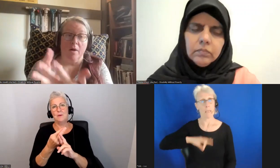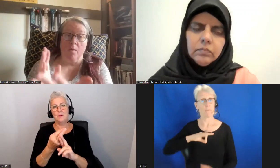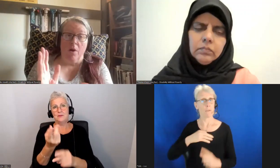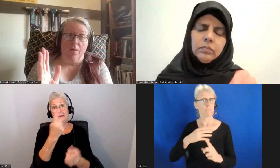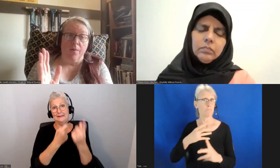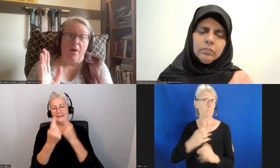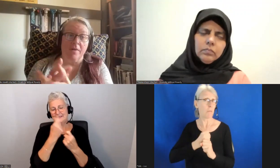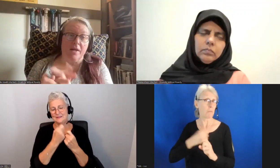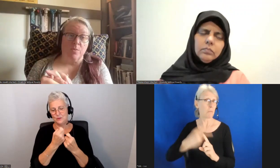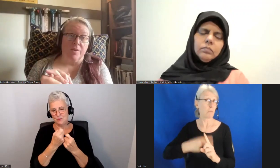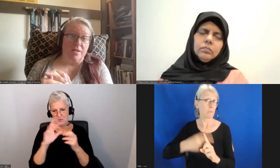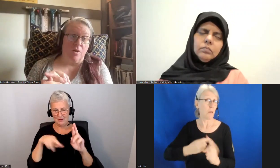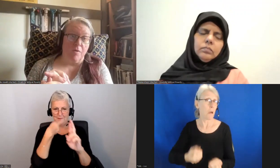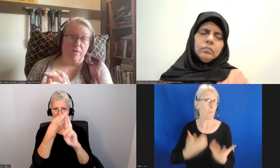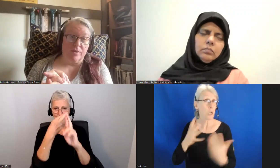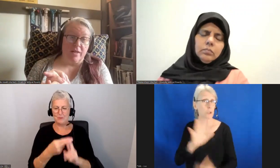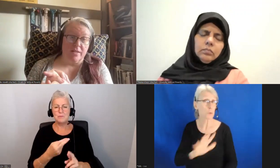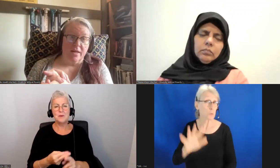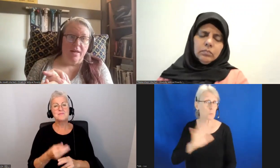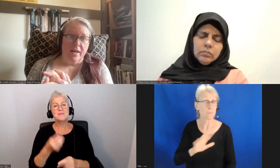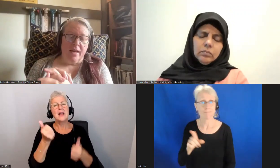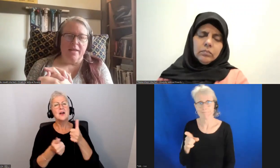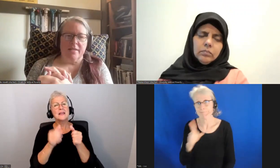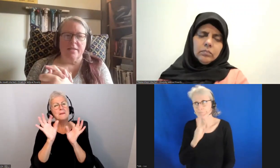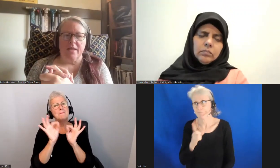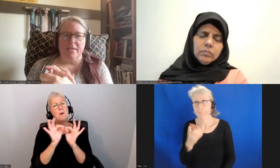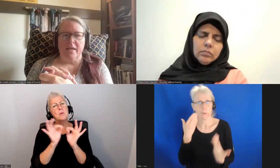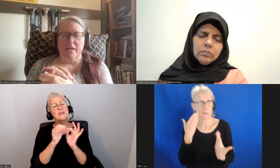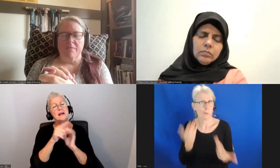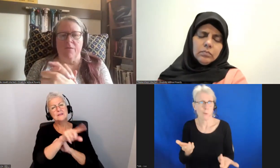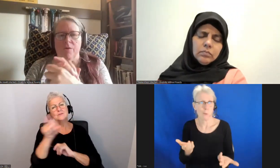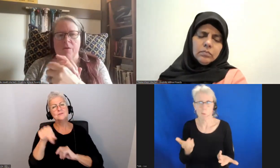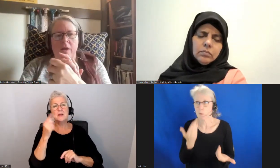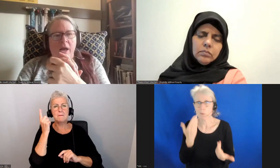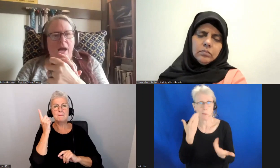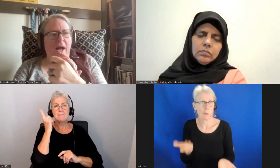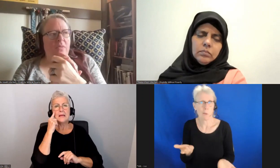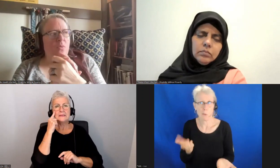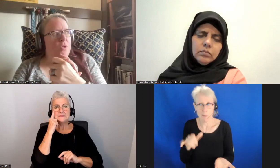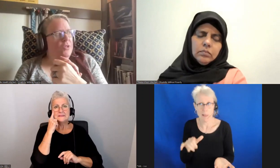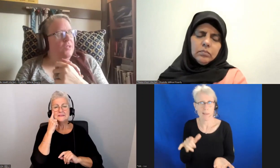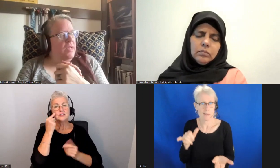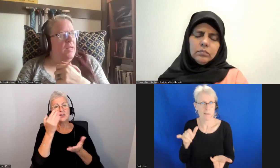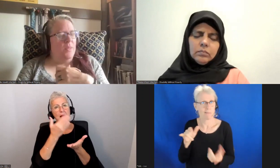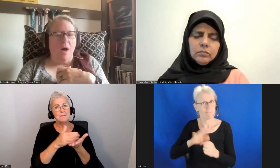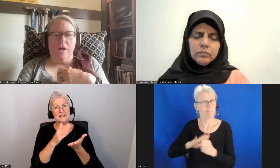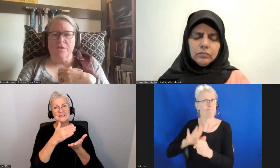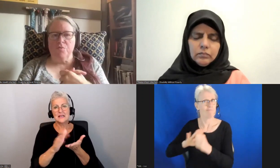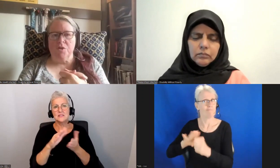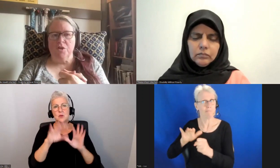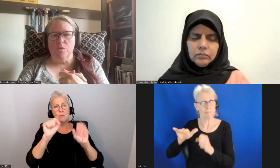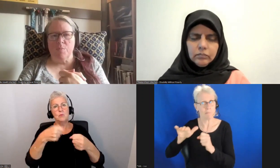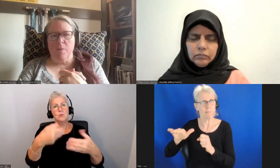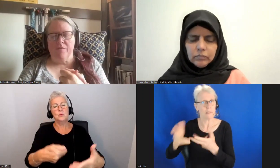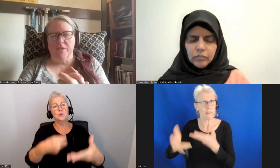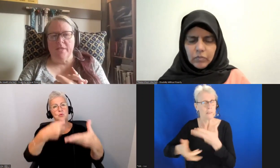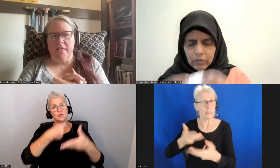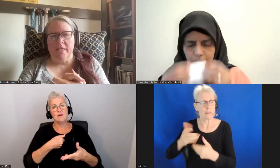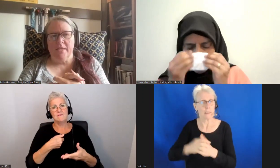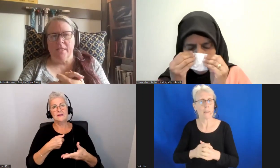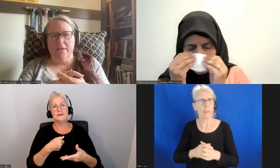So we don't know, right? That's what this whole process is dealing for. And the words in are to